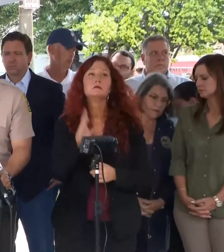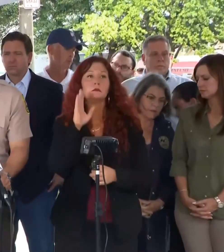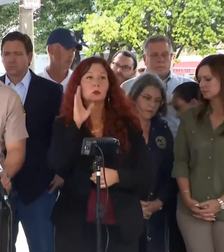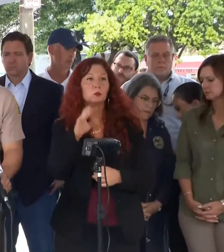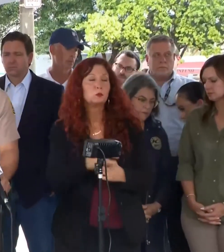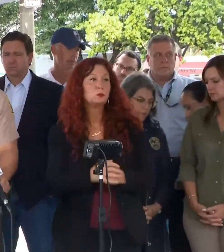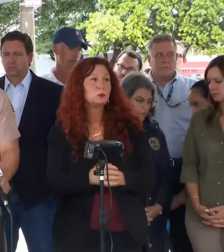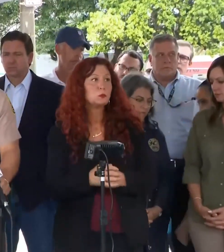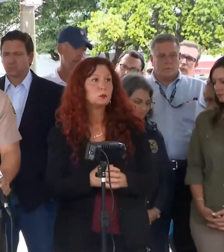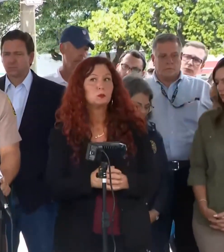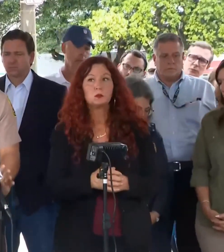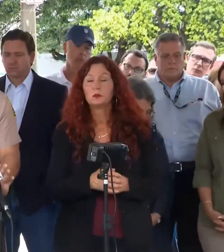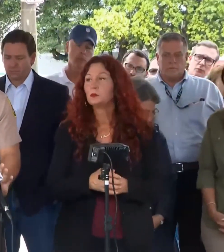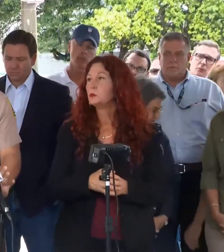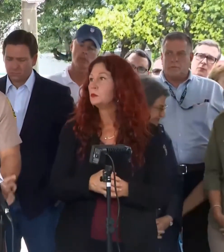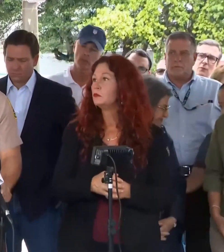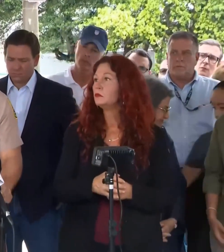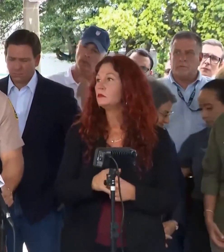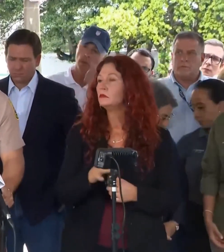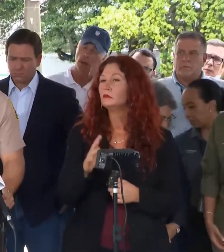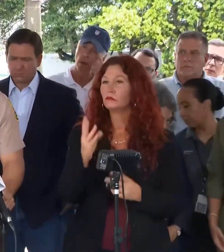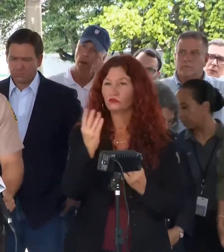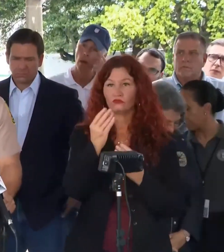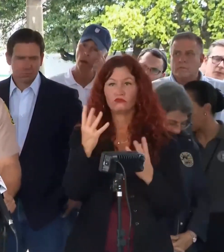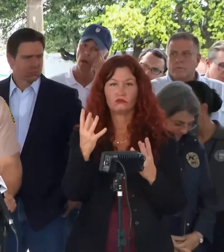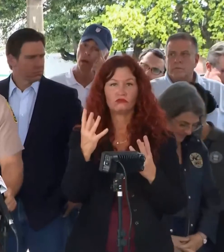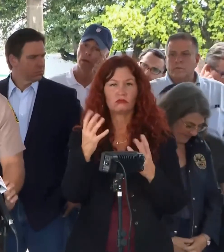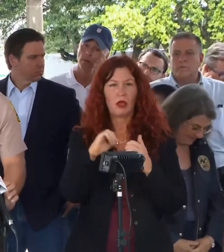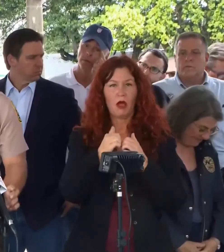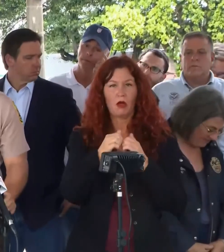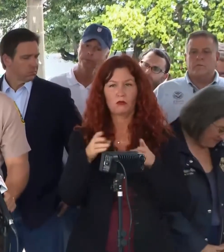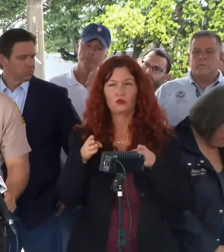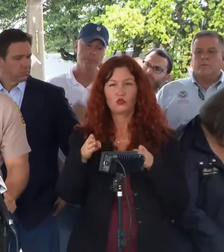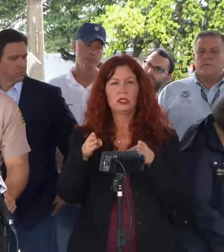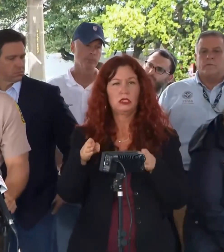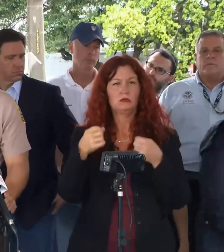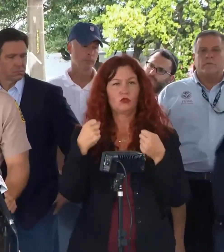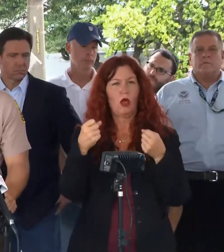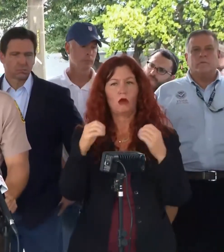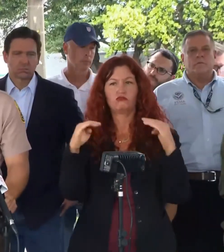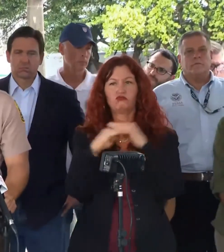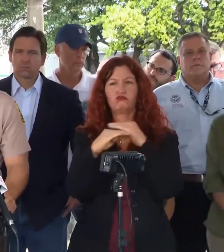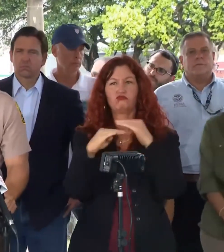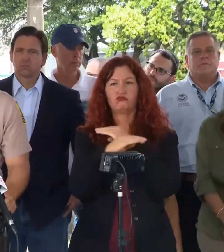Hello, everyone. We have a small update on our traffic plan, just a minute change.